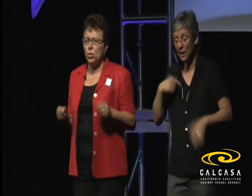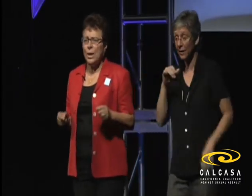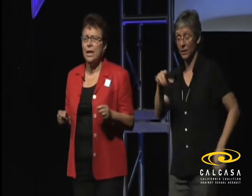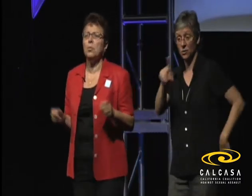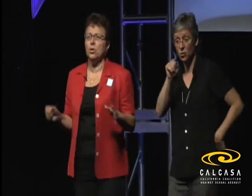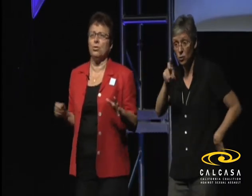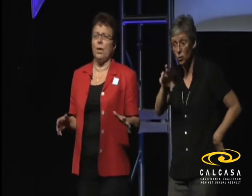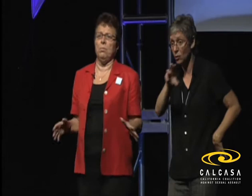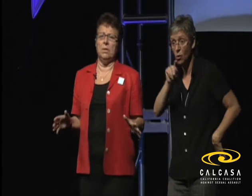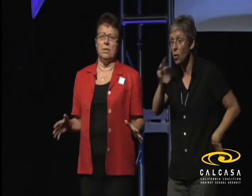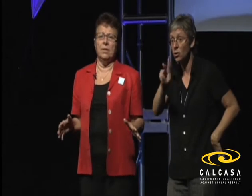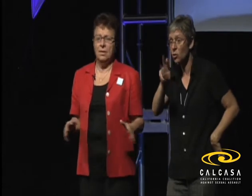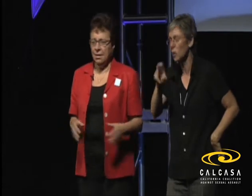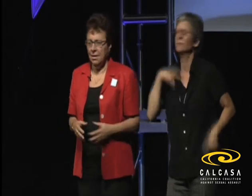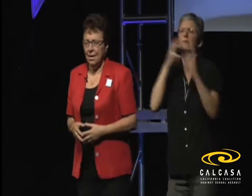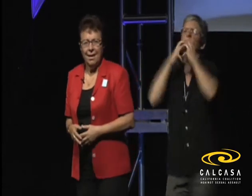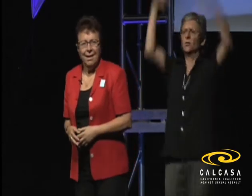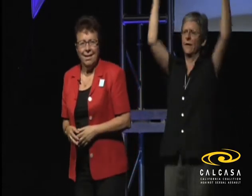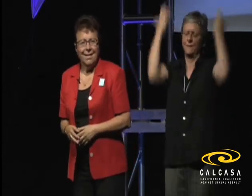Twitter or tweet, I'm going to scream.